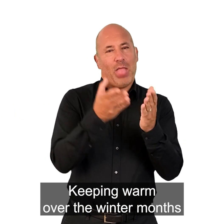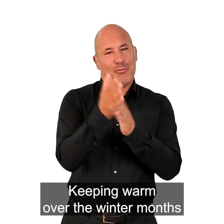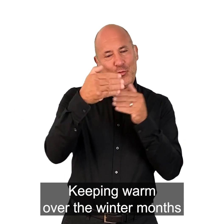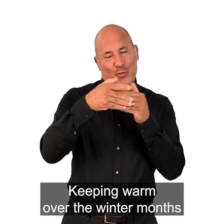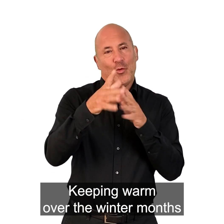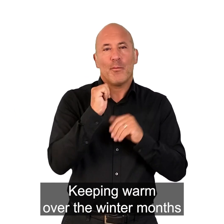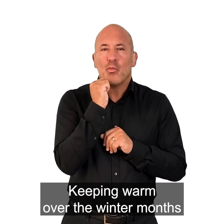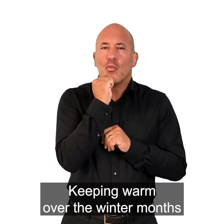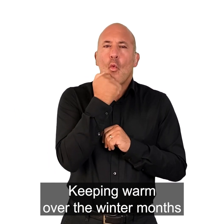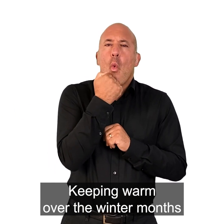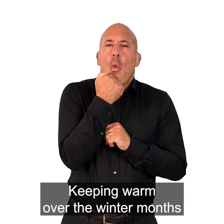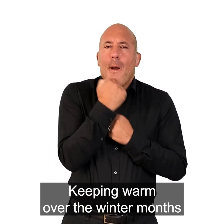Keeping warm over the winter months